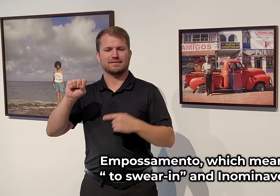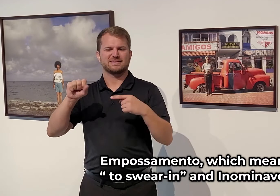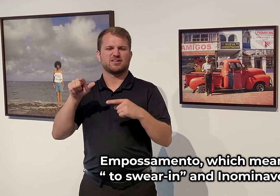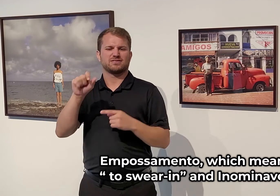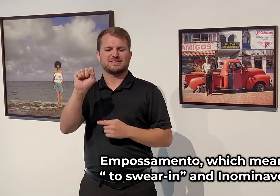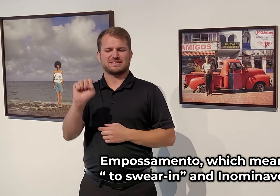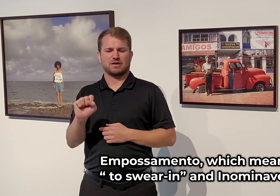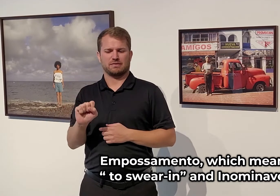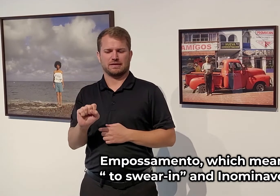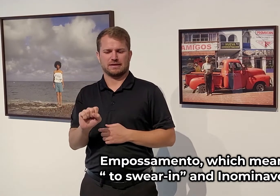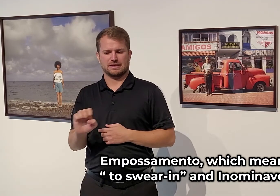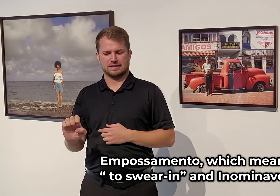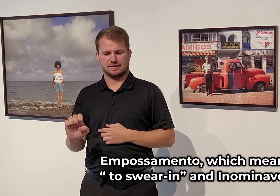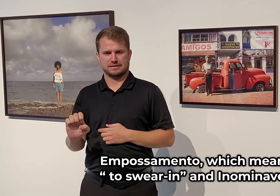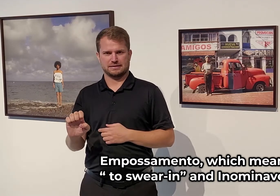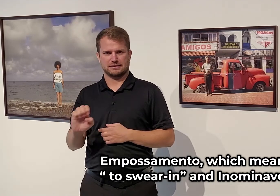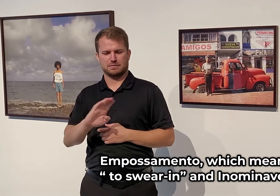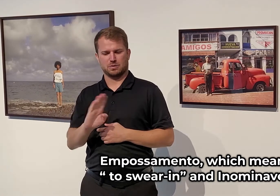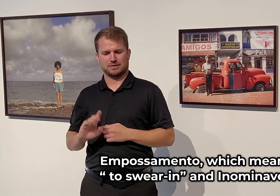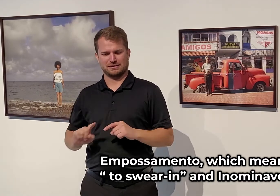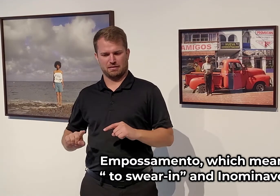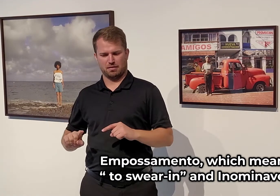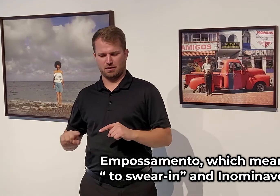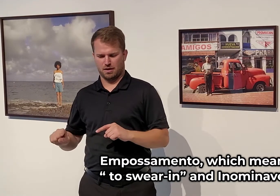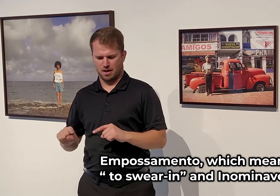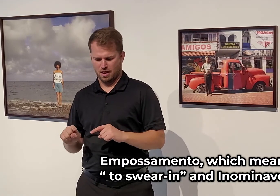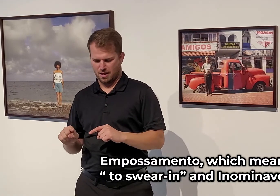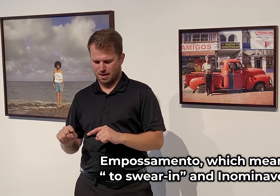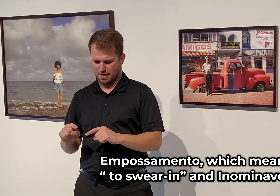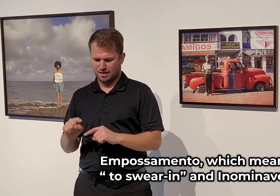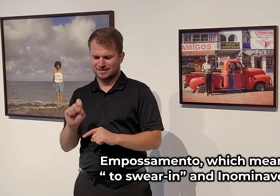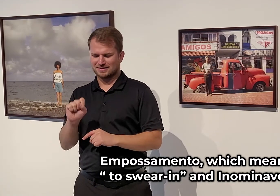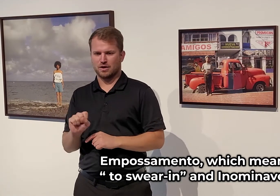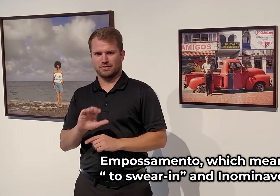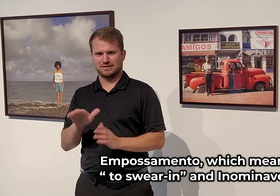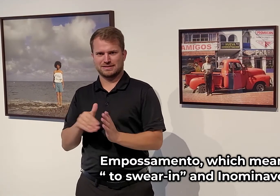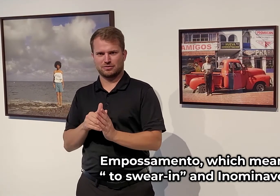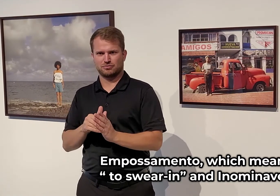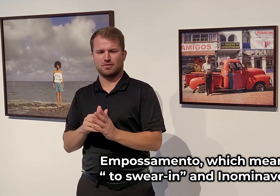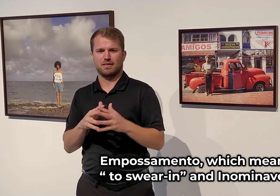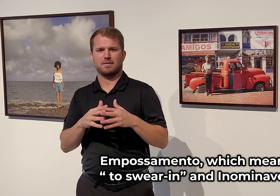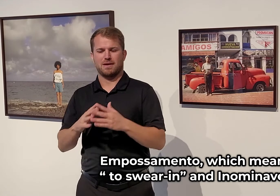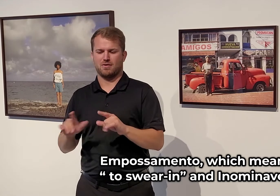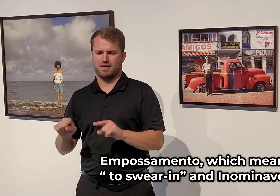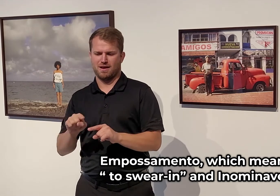traveled through South and Central America, areas of the Caribbean, and on to New York.